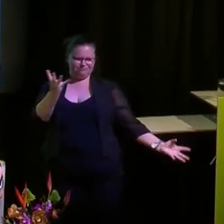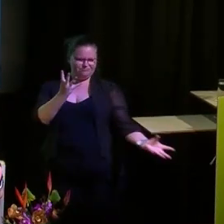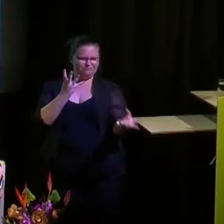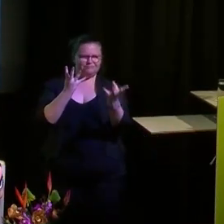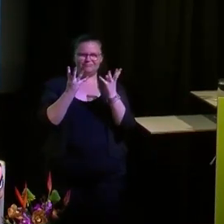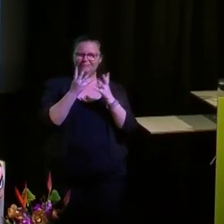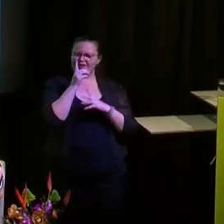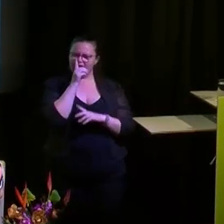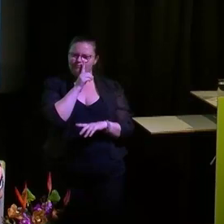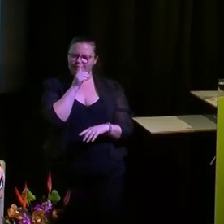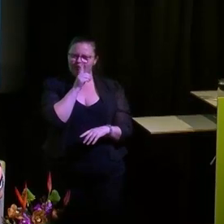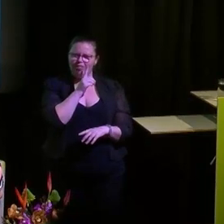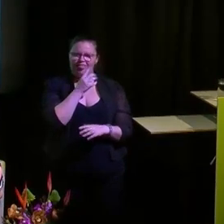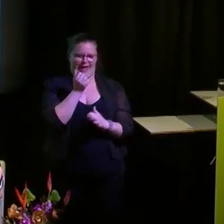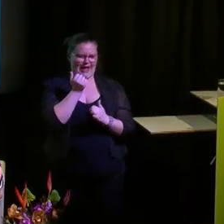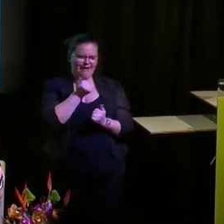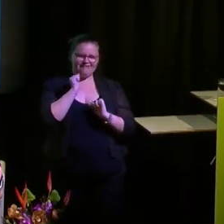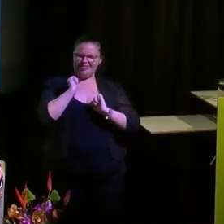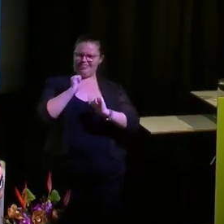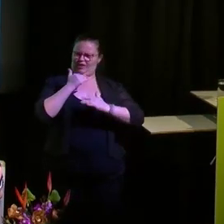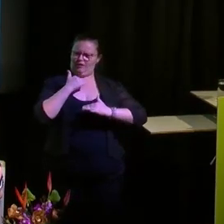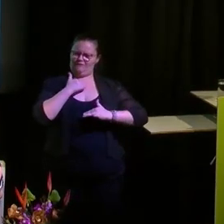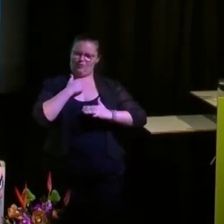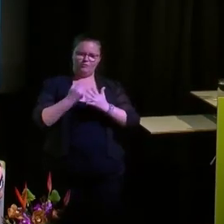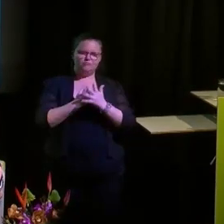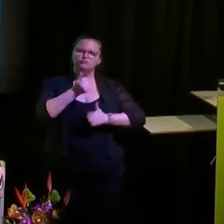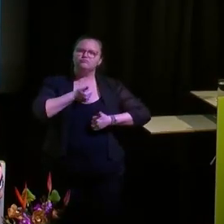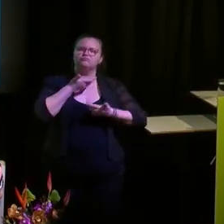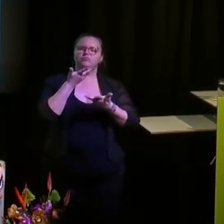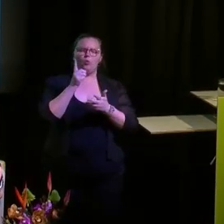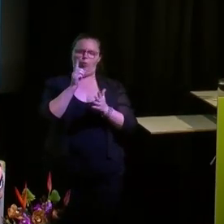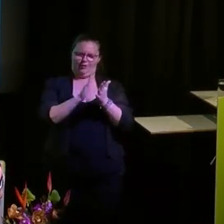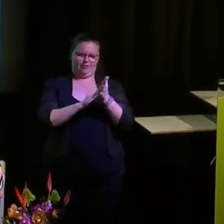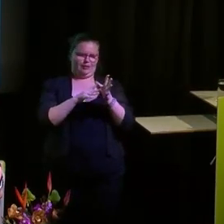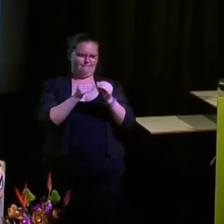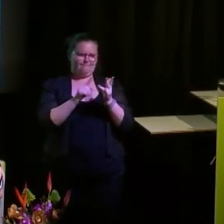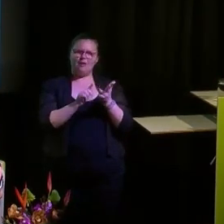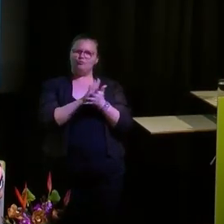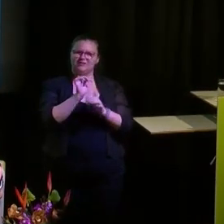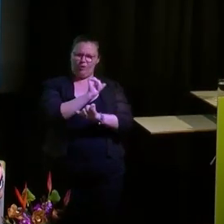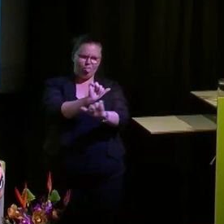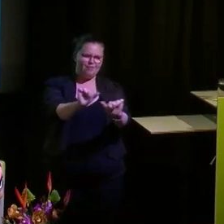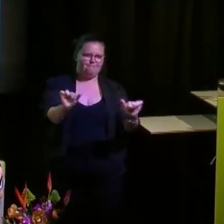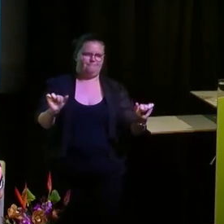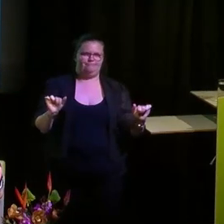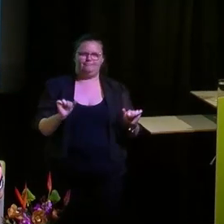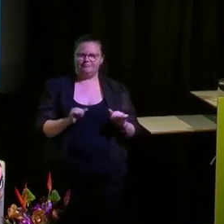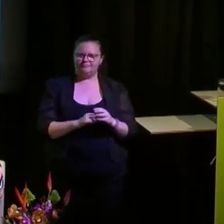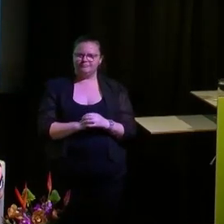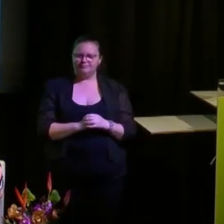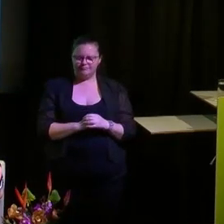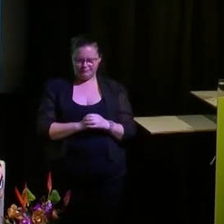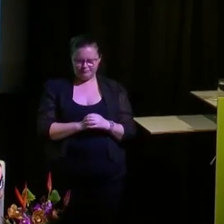them have their voice to say what Mabo means to them. And for me to do that was